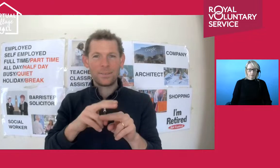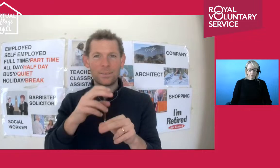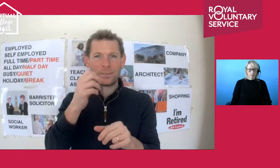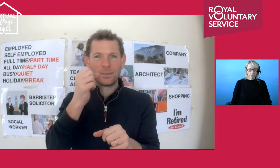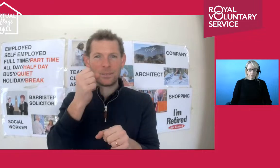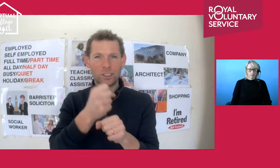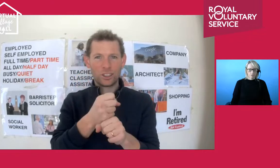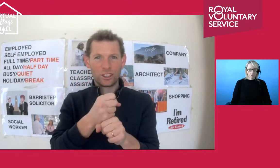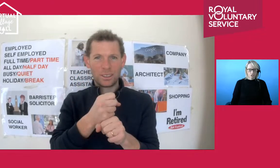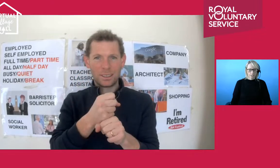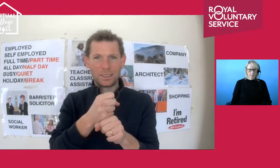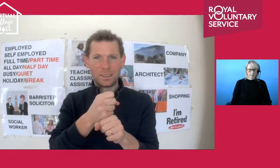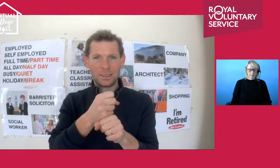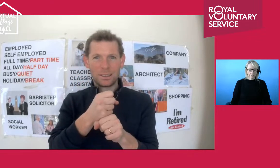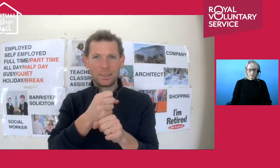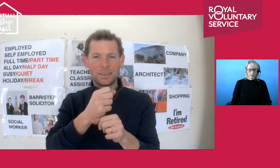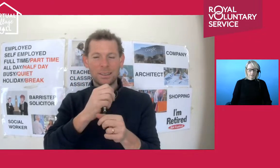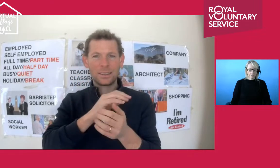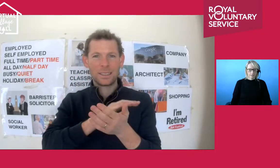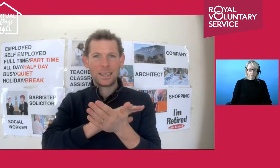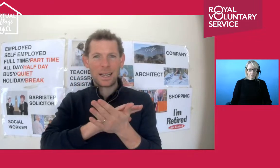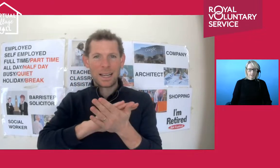F, G,